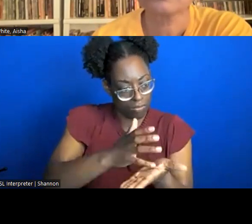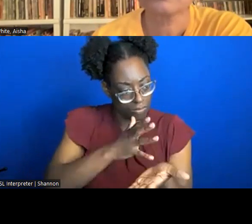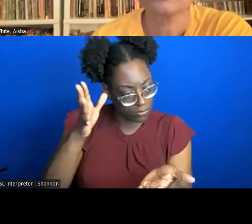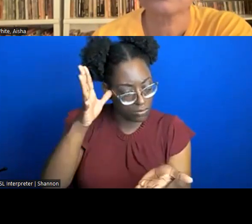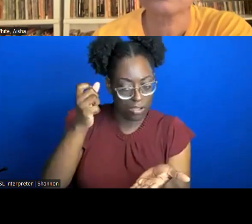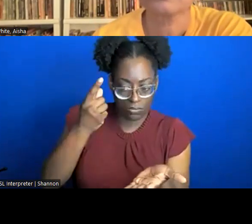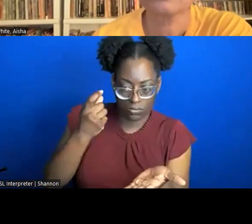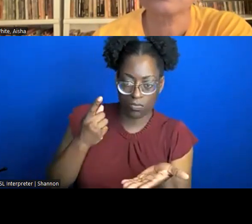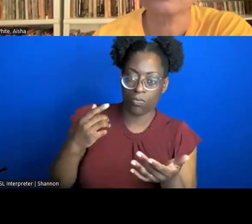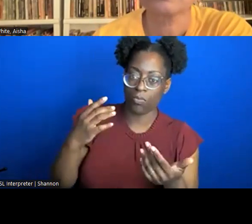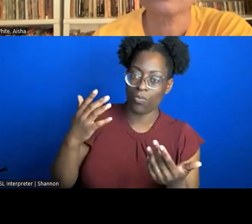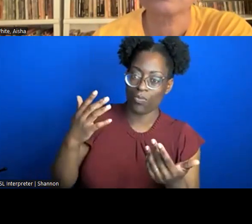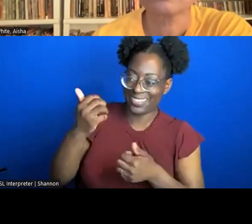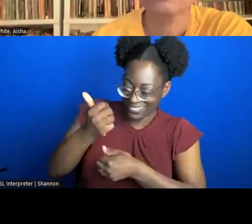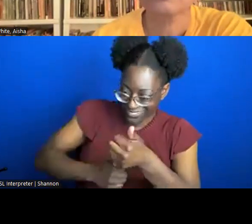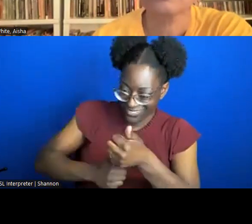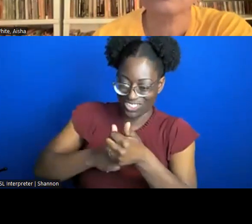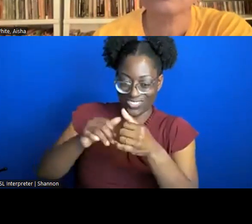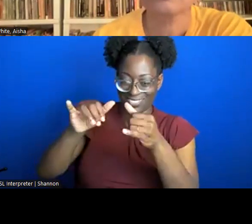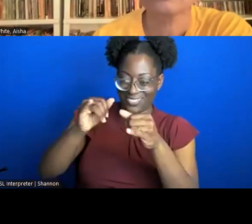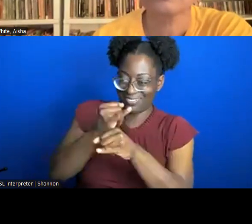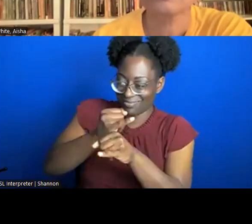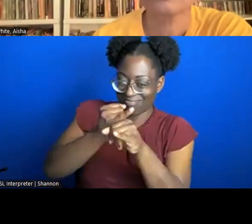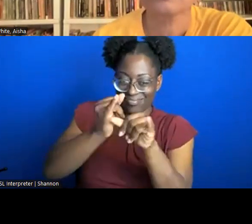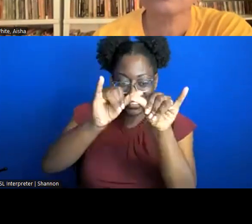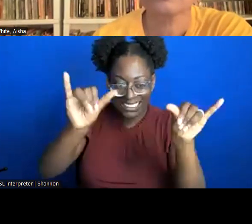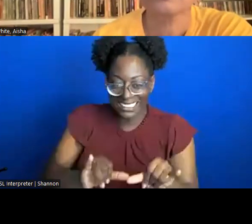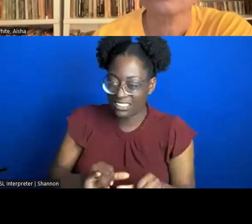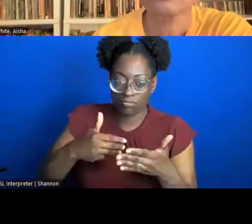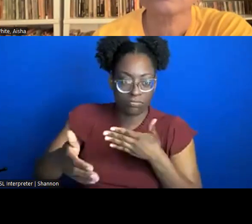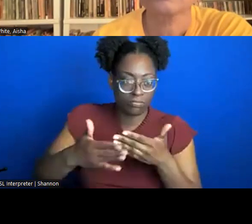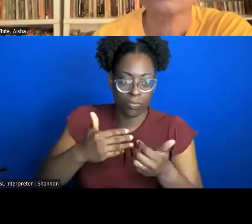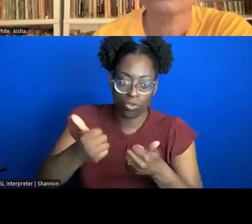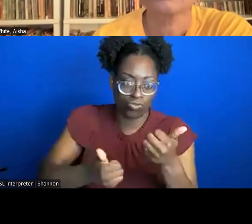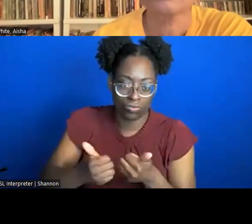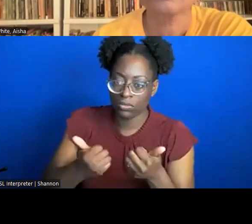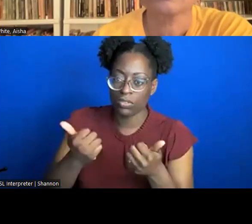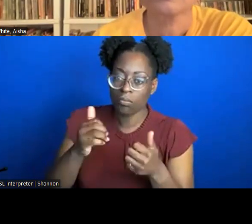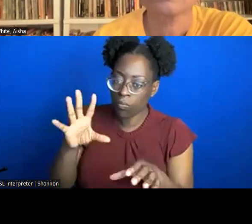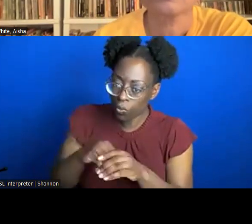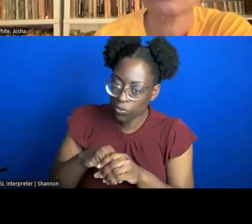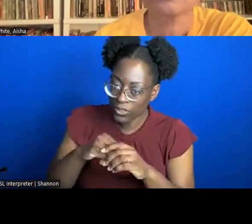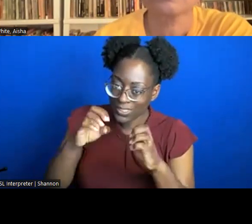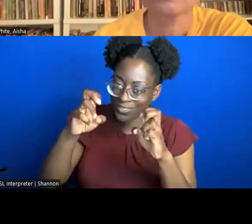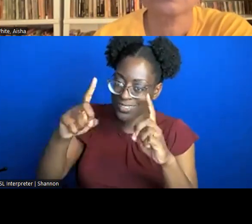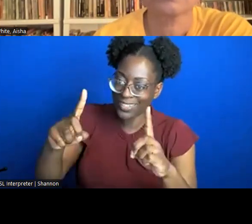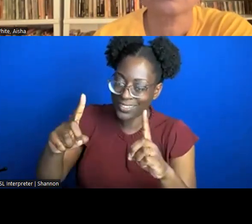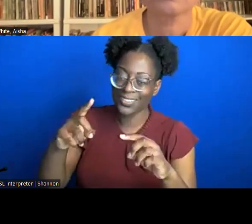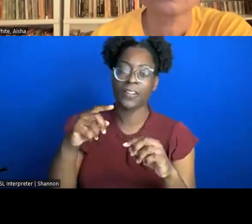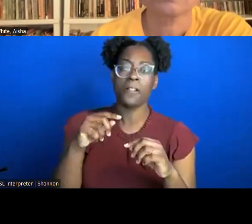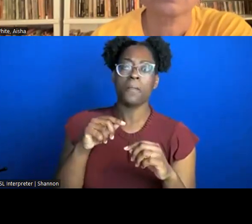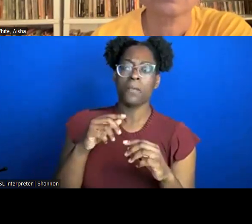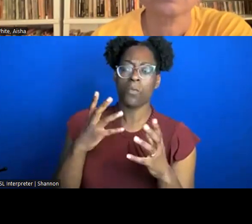foundational to every institution, including early childhood. And then they talk about self-care practices through the lenses of